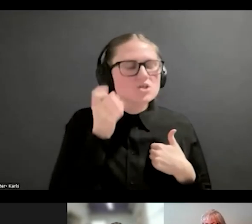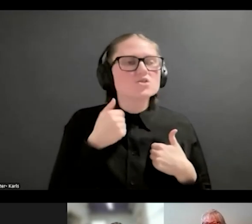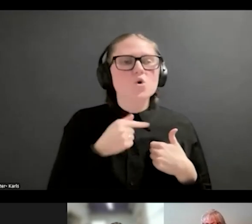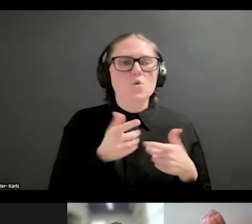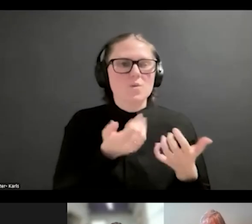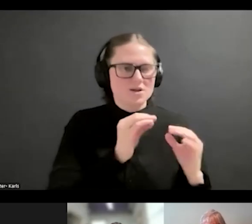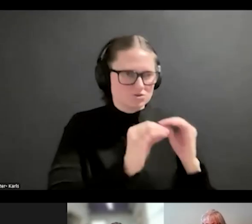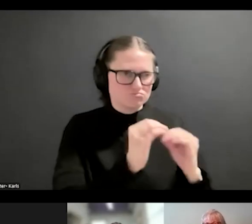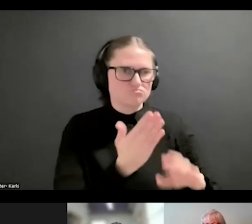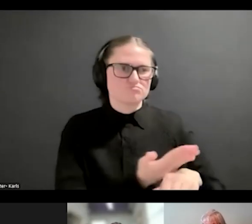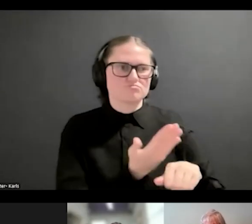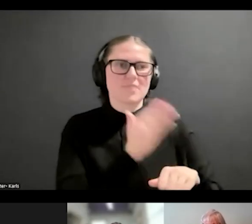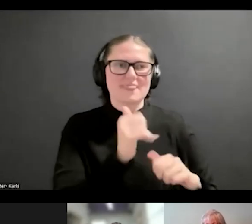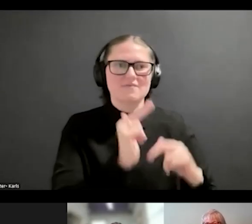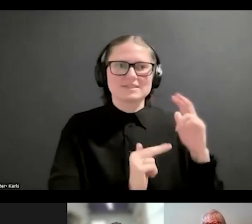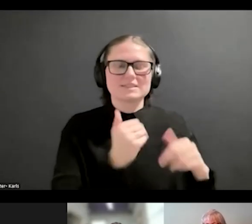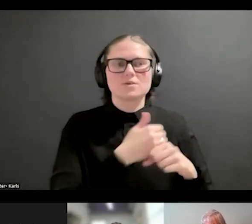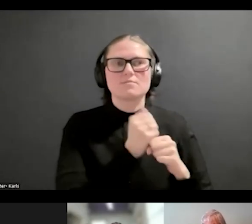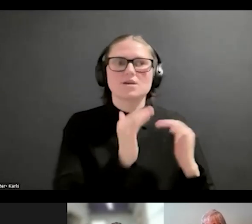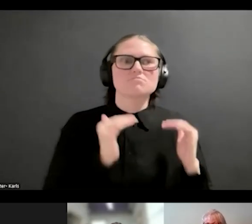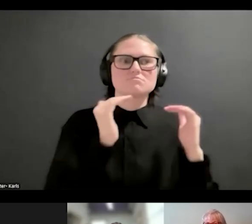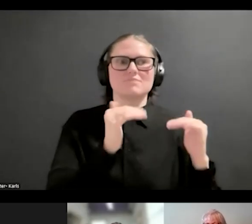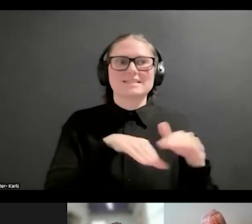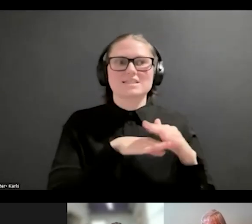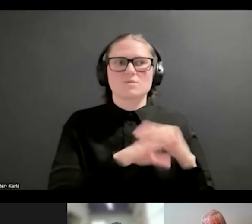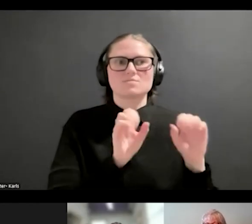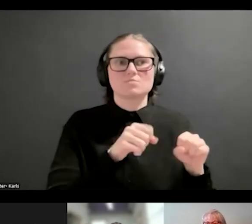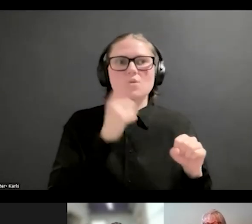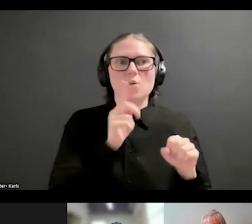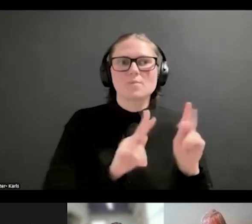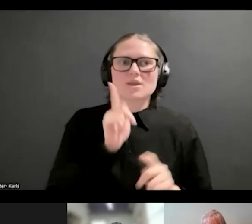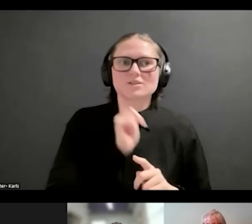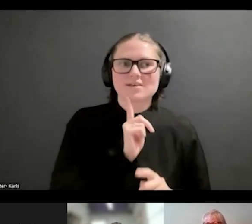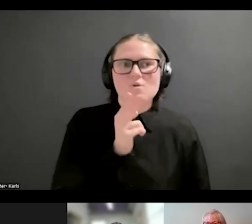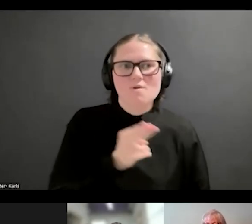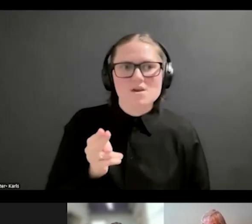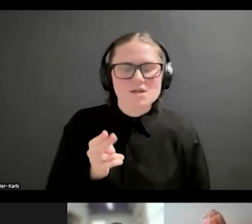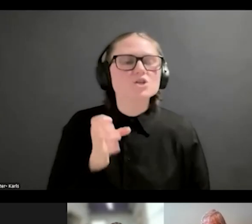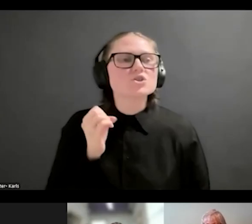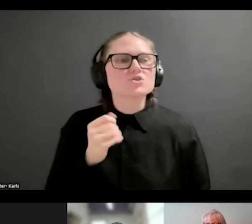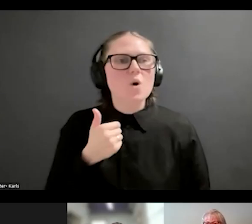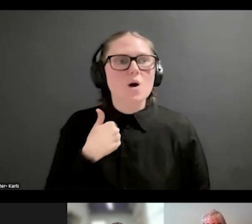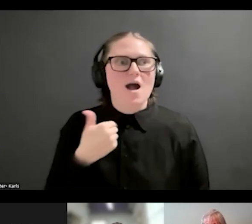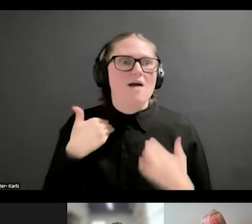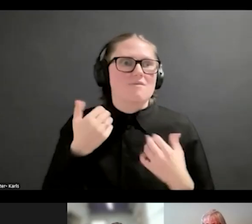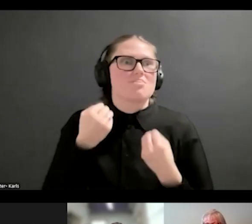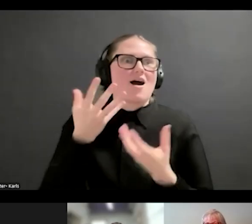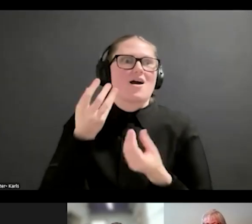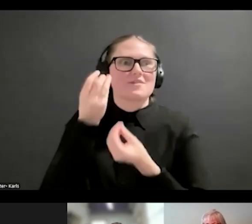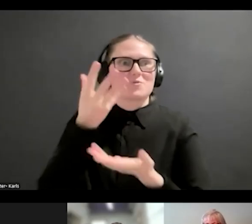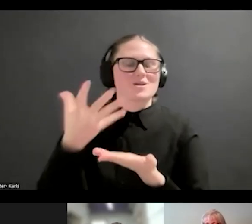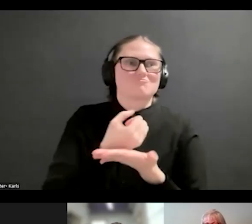outfit that facility to make it as accessible as possible to people who are deaf and hard of hearing. So I have a lot of information from